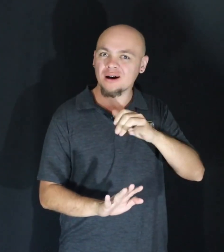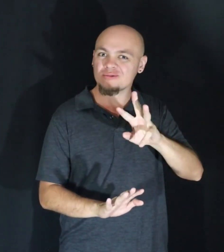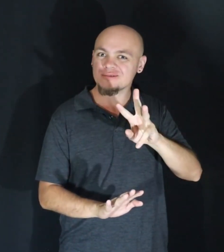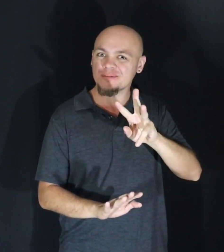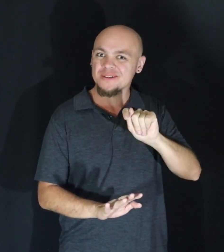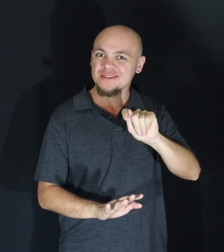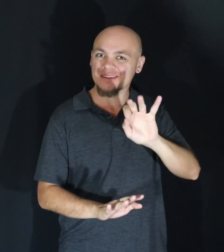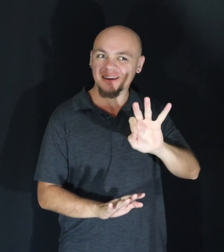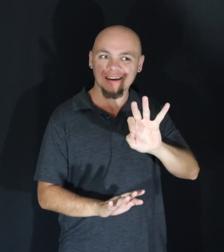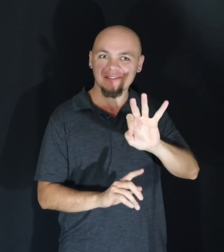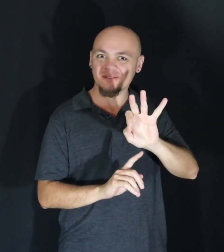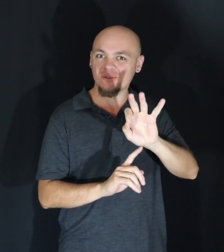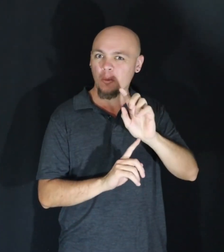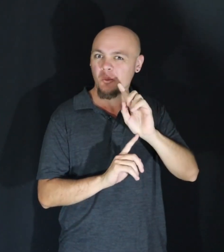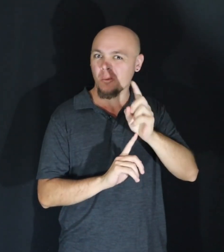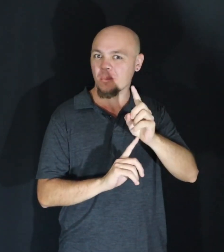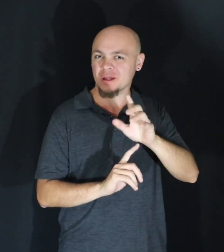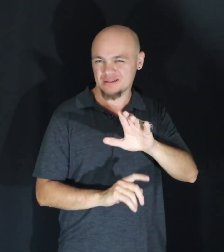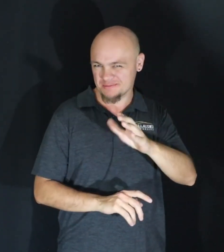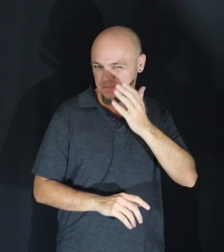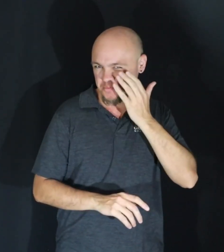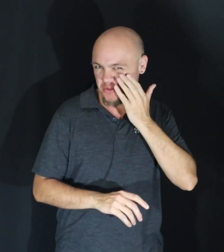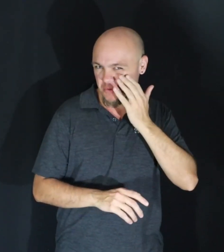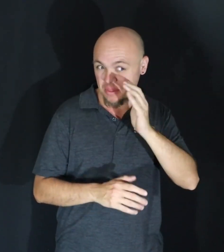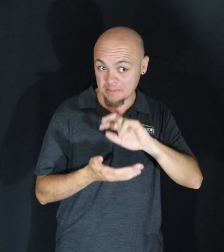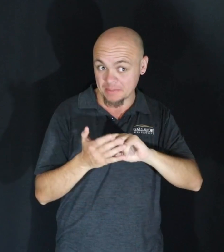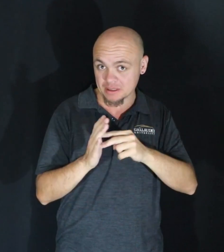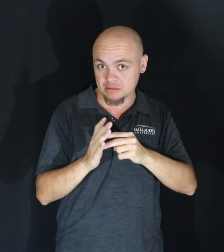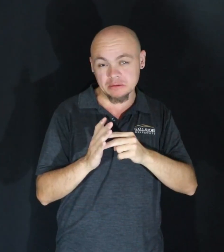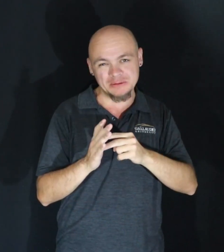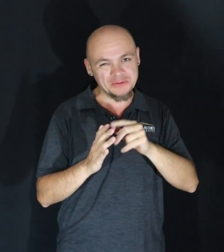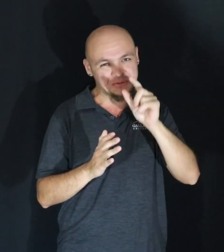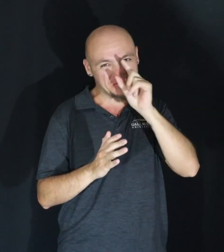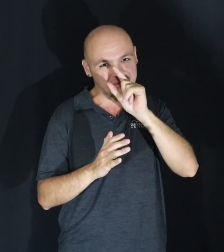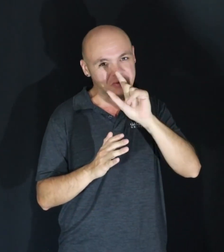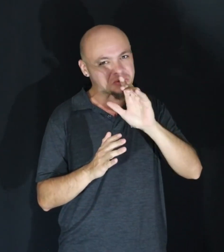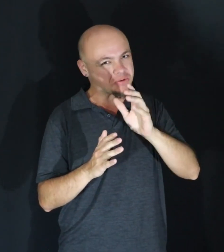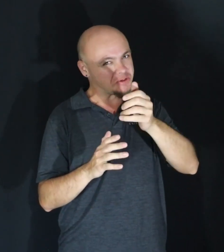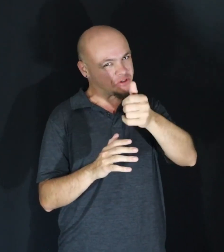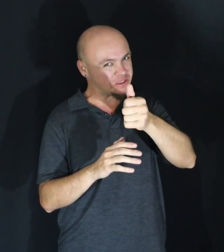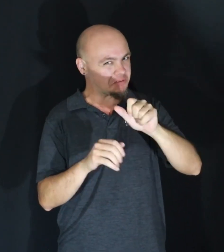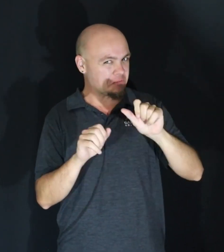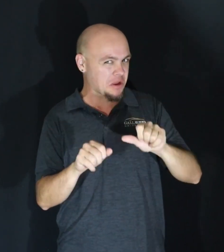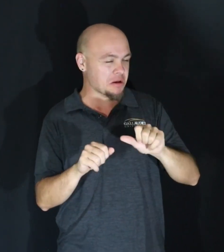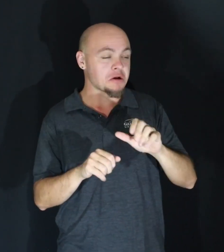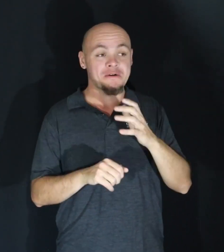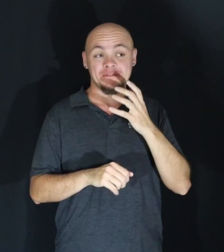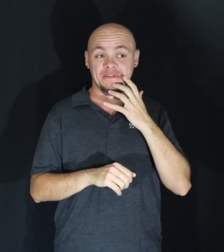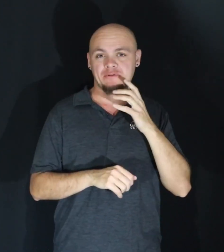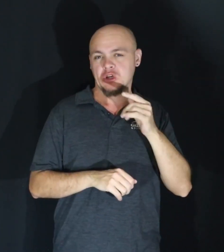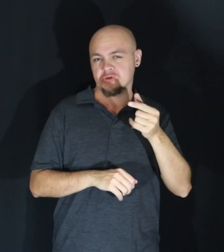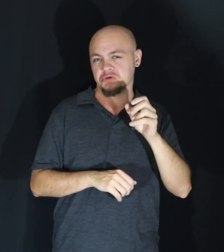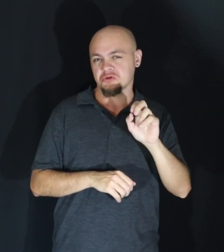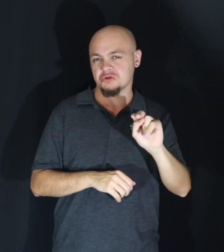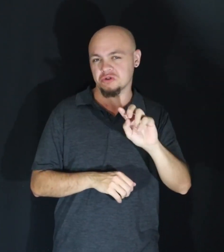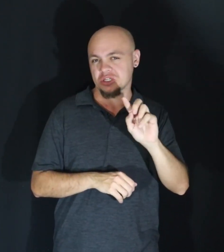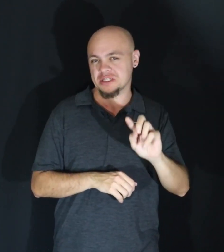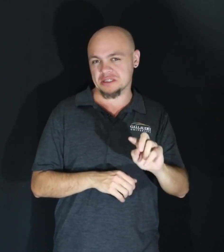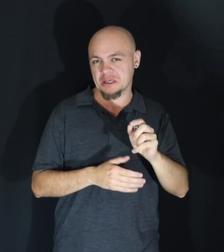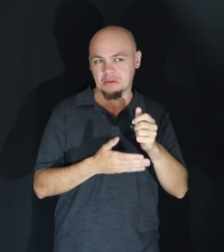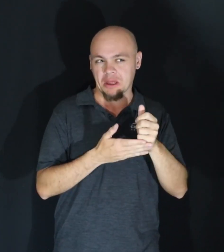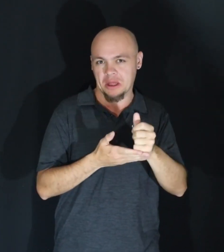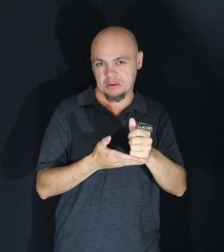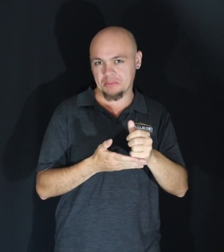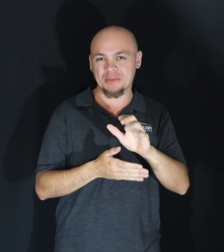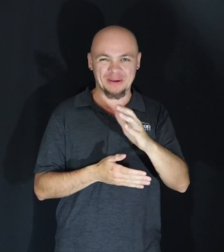moment? Now, if you don't know what that is, a quick Google search or perhaps talking to your favorite Gen Zer can sort that out, but I can tell